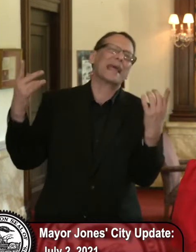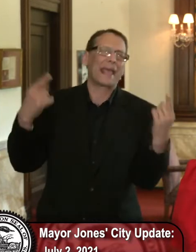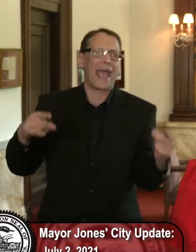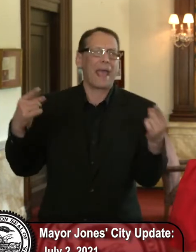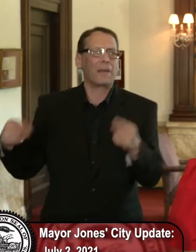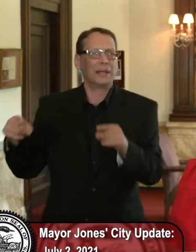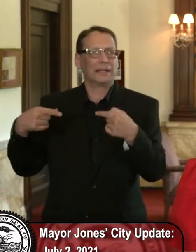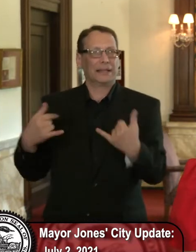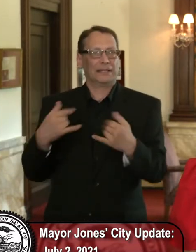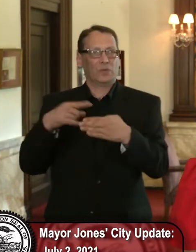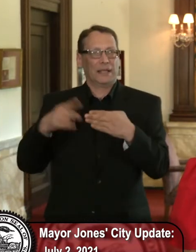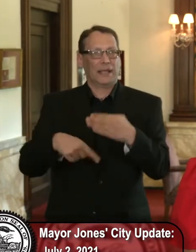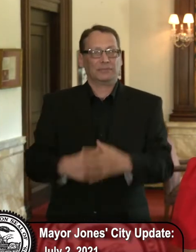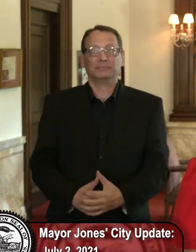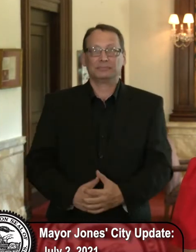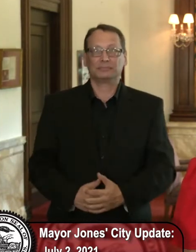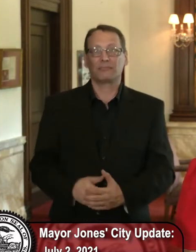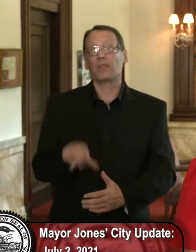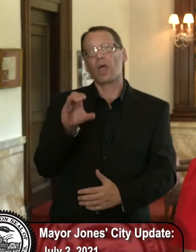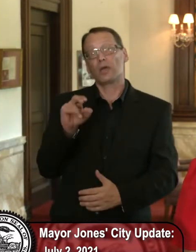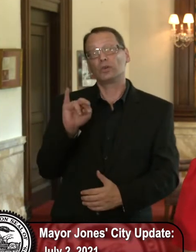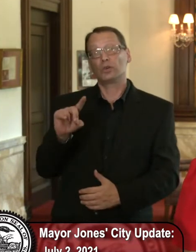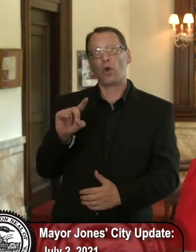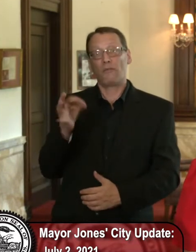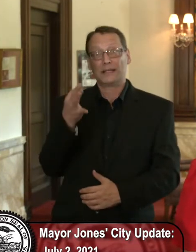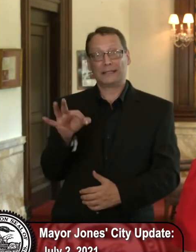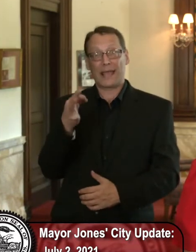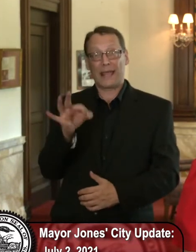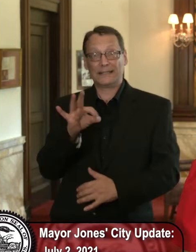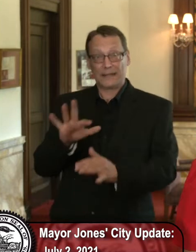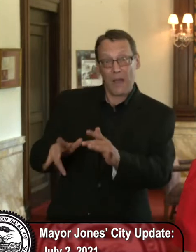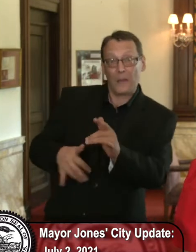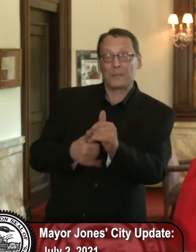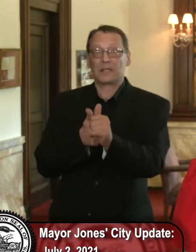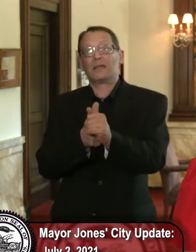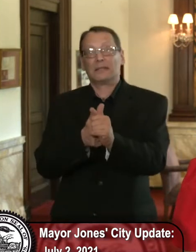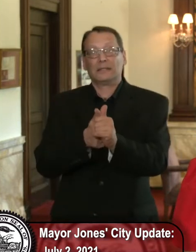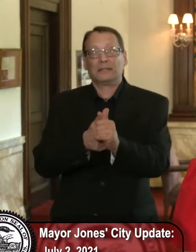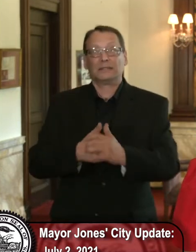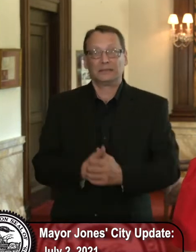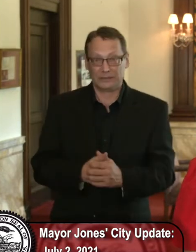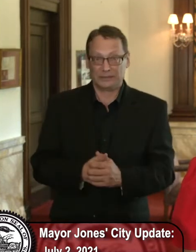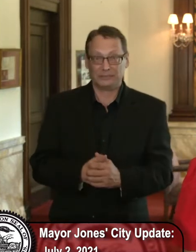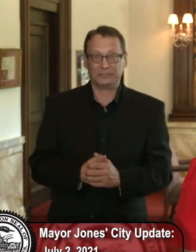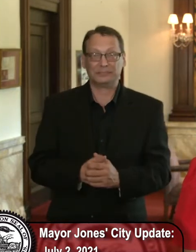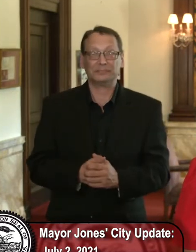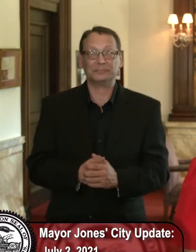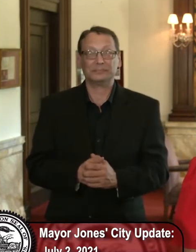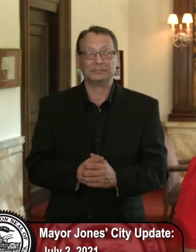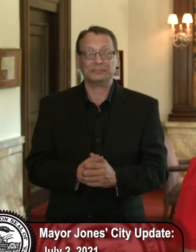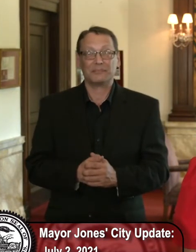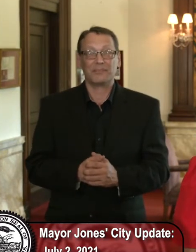throughout the weekend in this region. And now I'd like to give an update on the continuing COVID-19